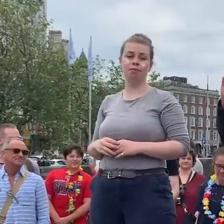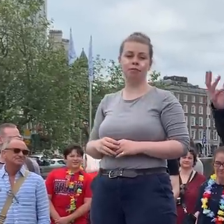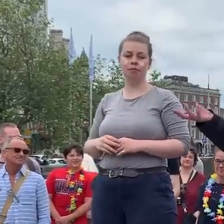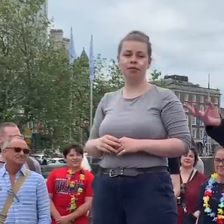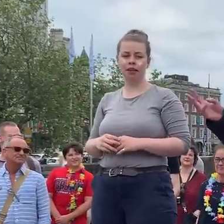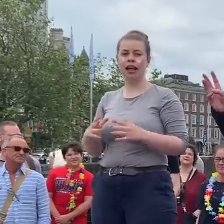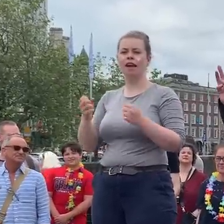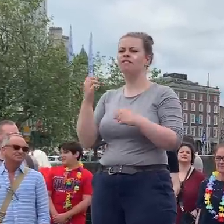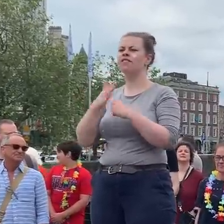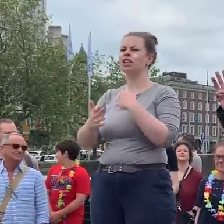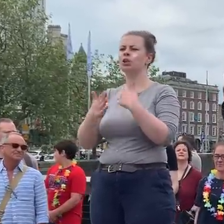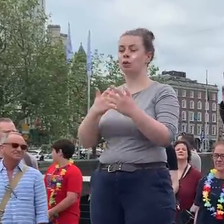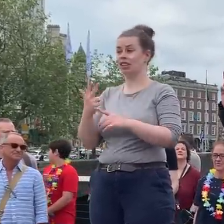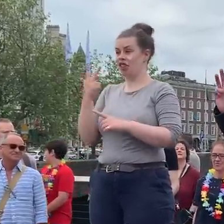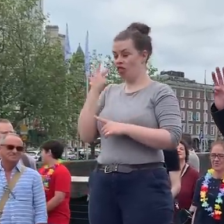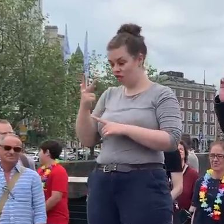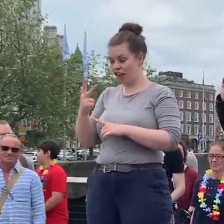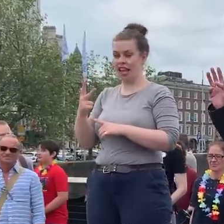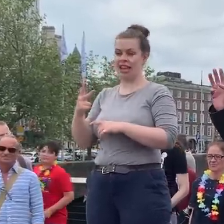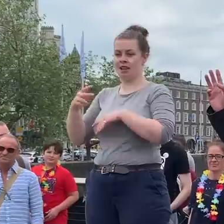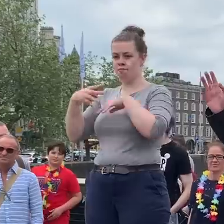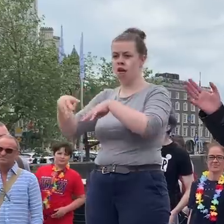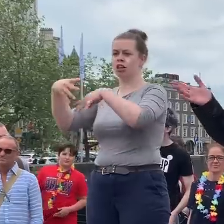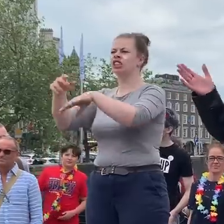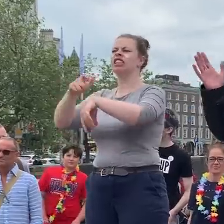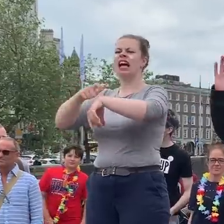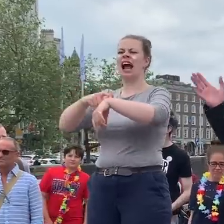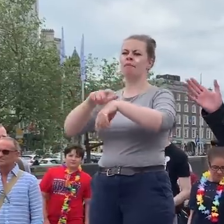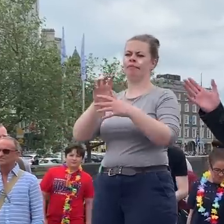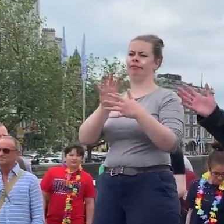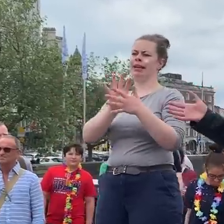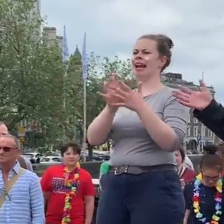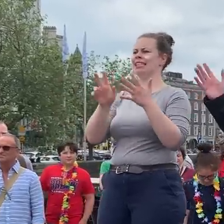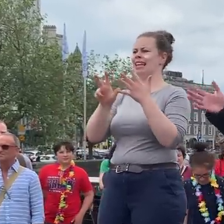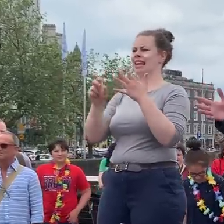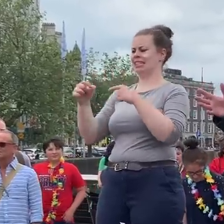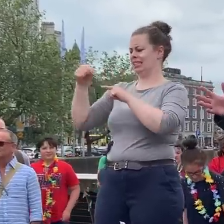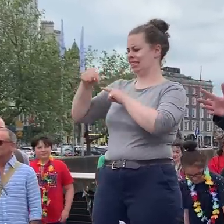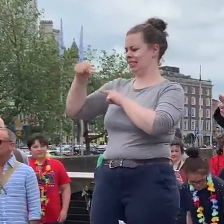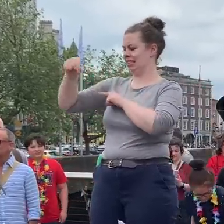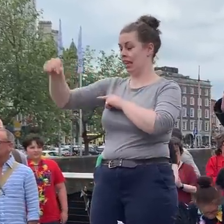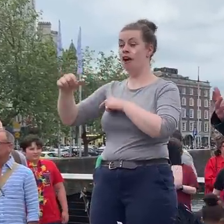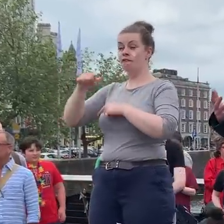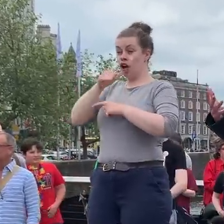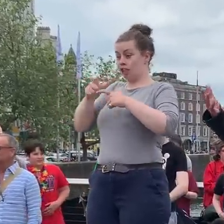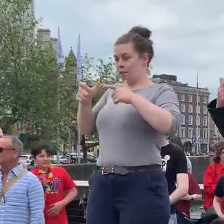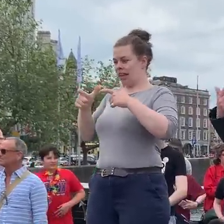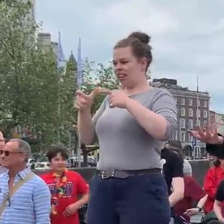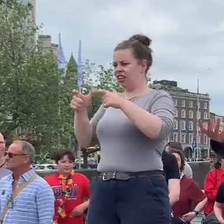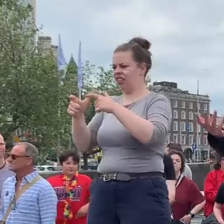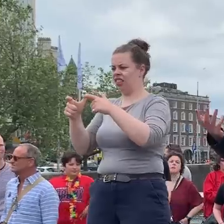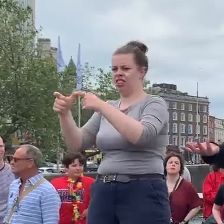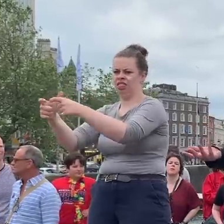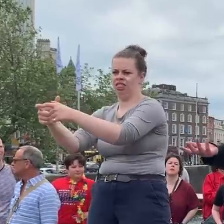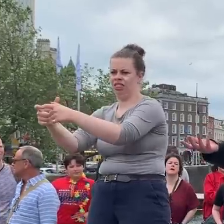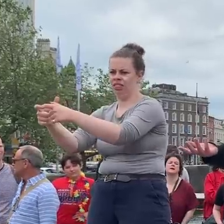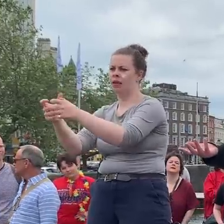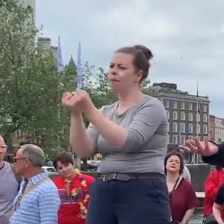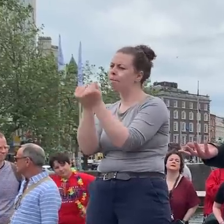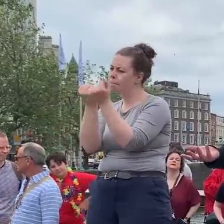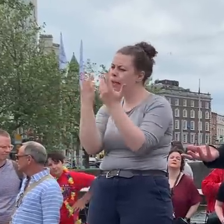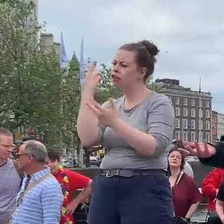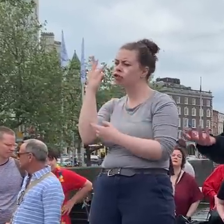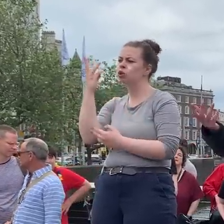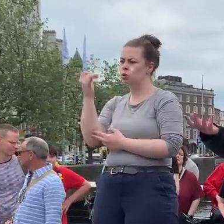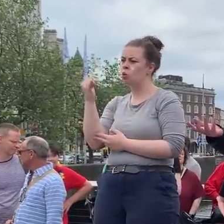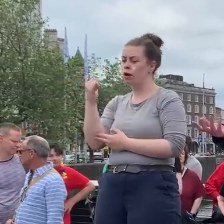There were three of those Pride marches in the 80s, and each one was smaller than the last. There were a number of reasons for